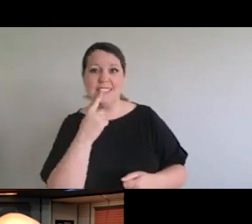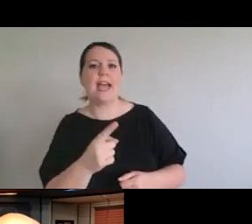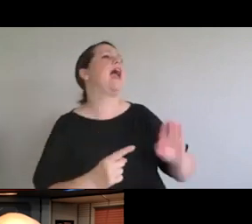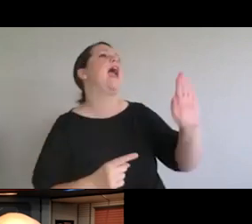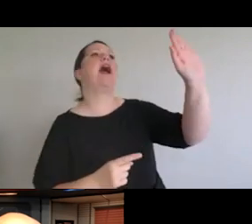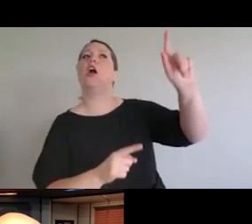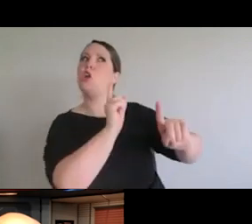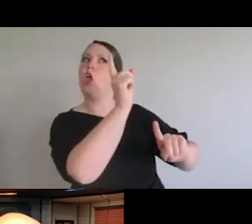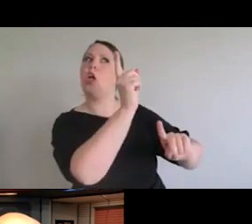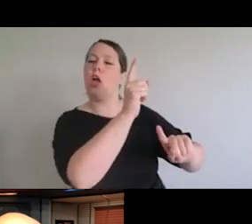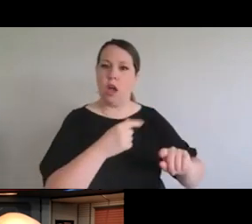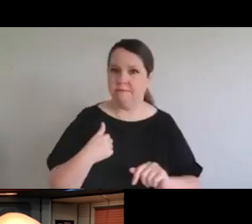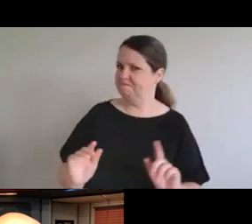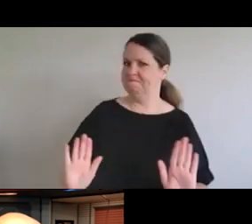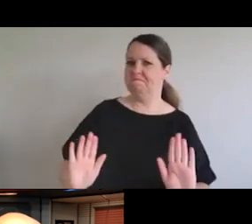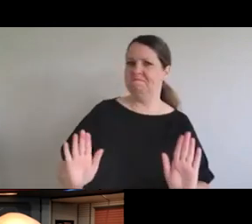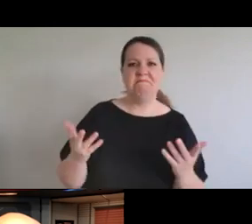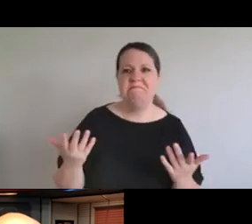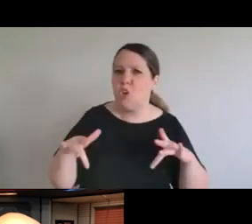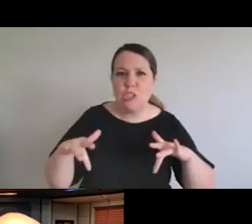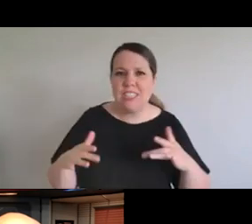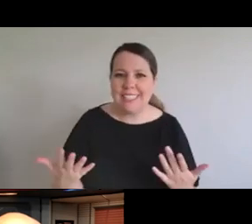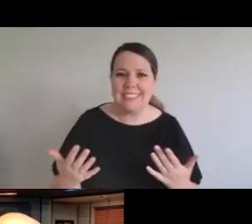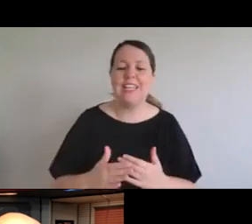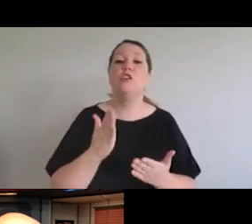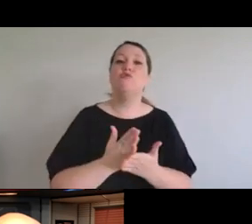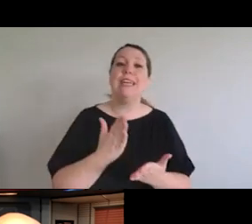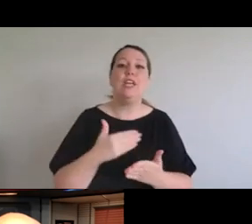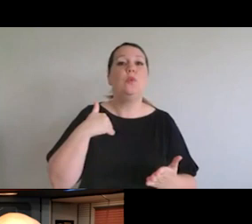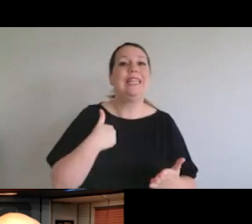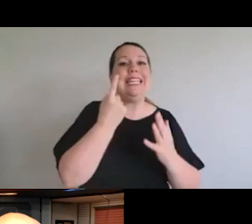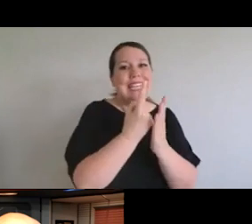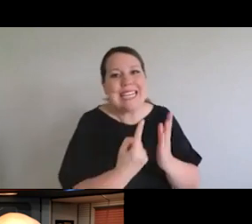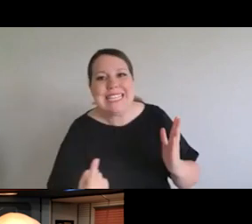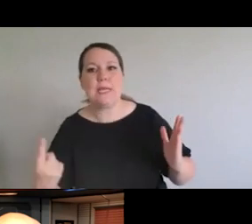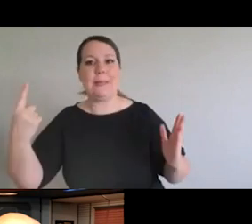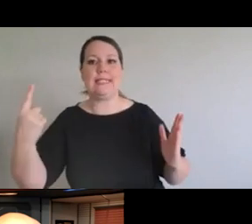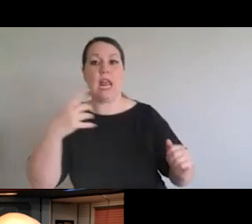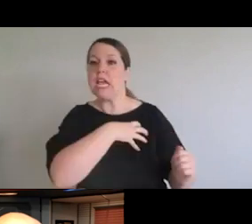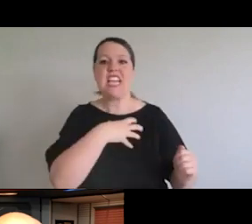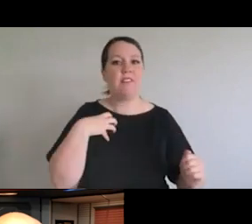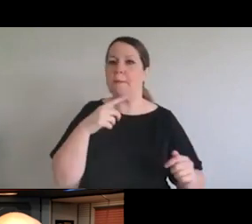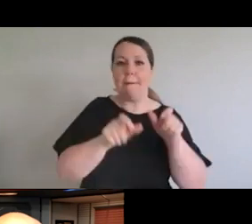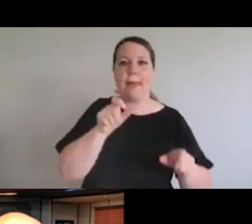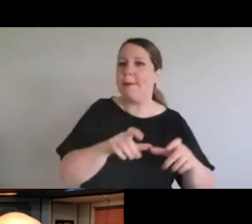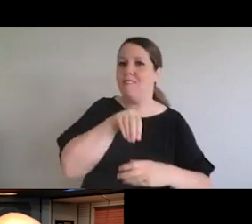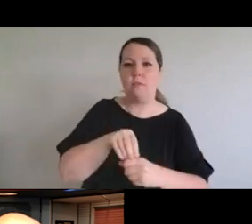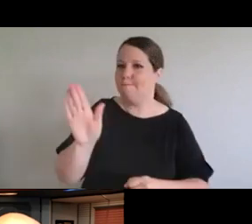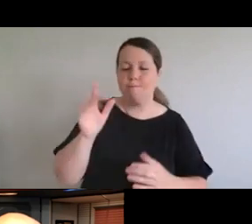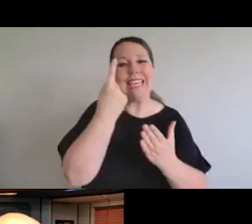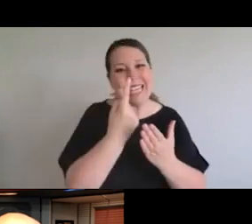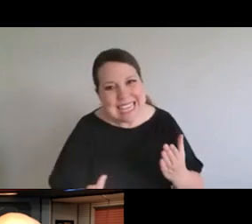better. Unless they are independent of government and have power to make issue directions that are binding and